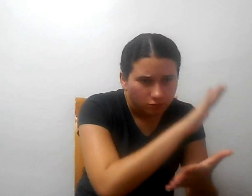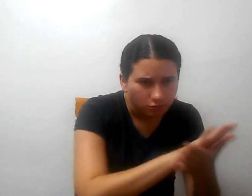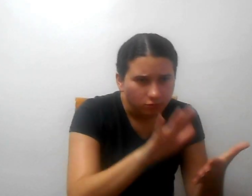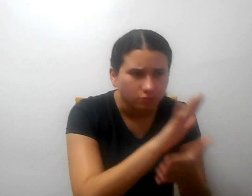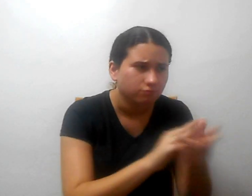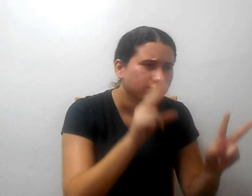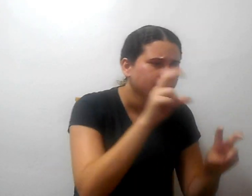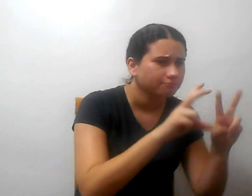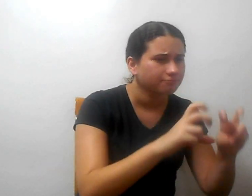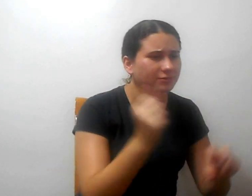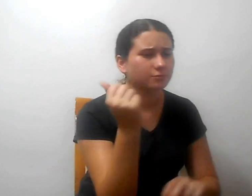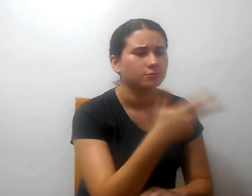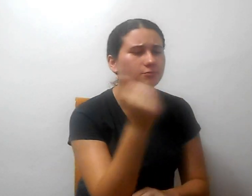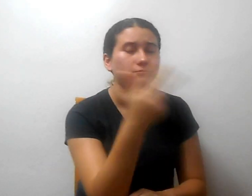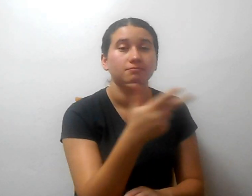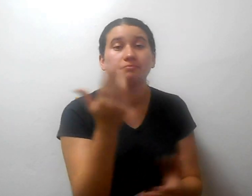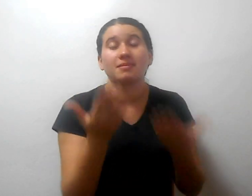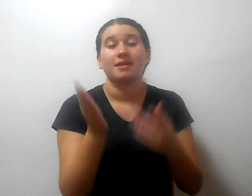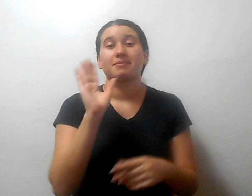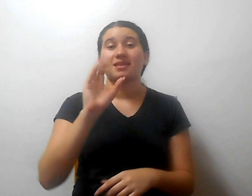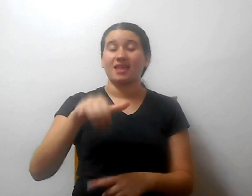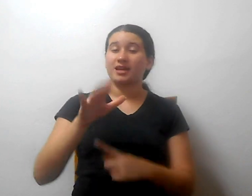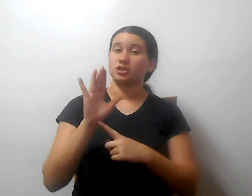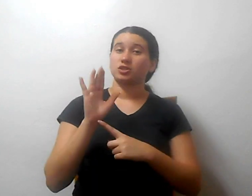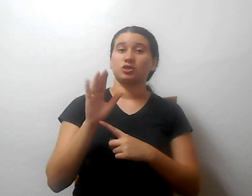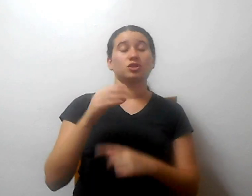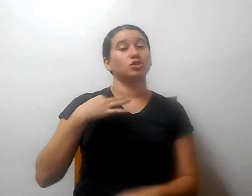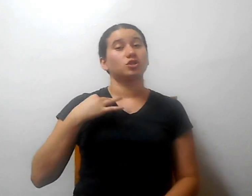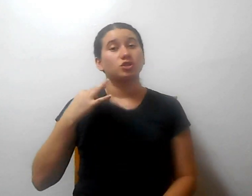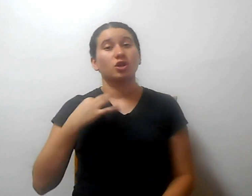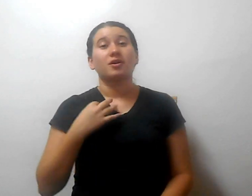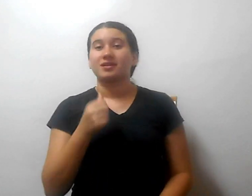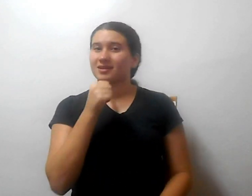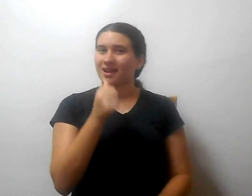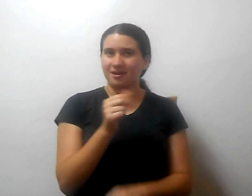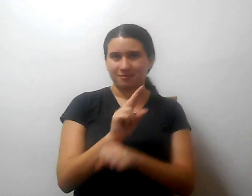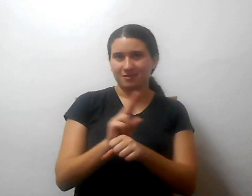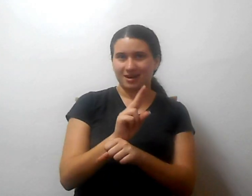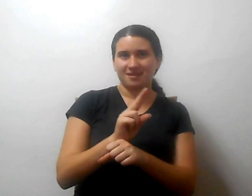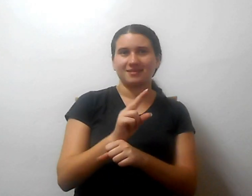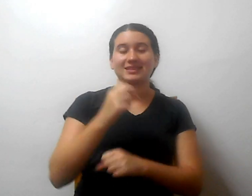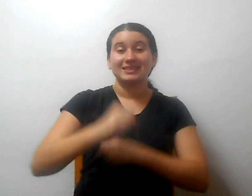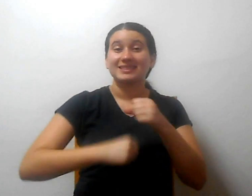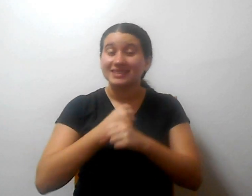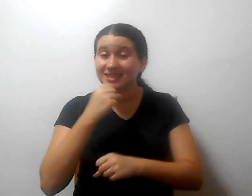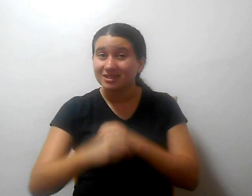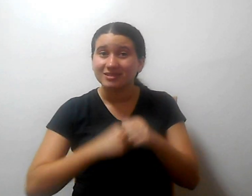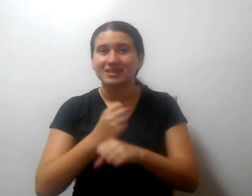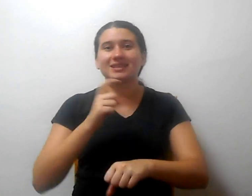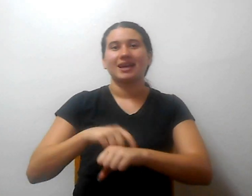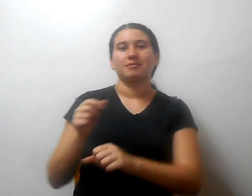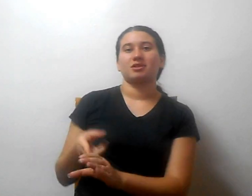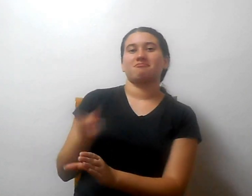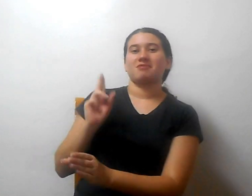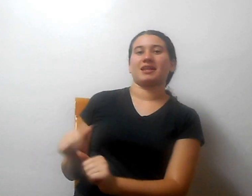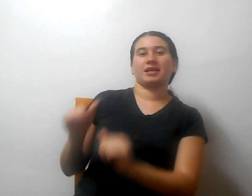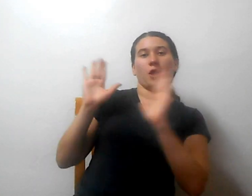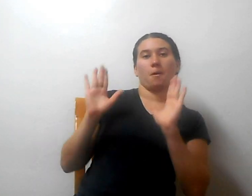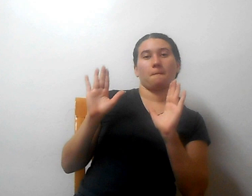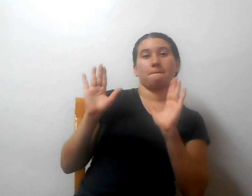shirt that I haven't worn in years, it's time for me to let it go. We've got to cut the extraneous out of our lives, and we've